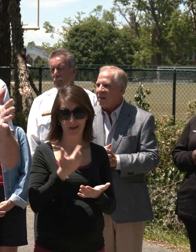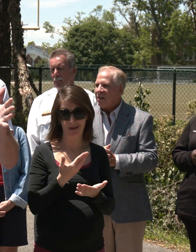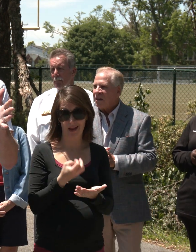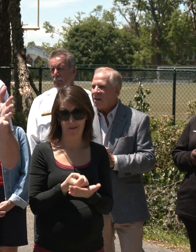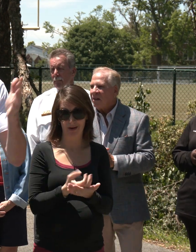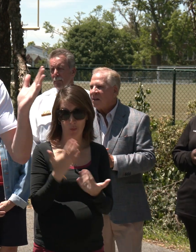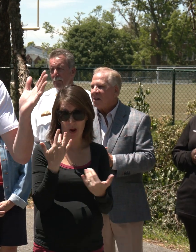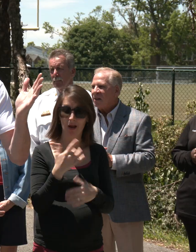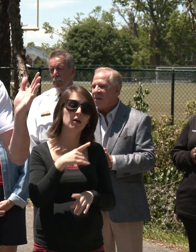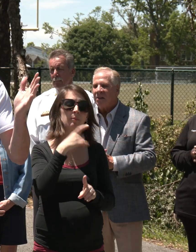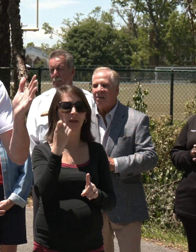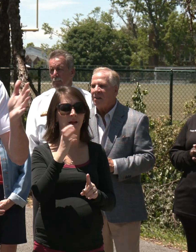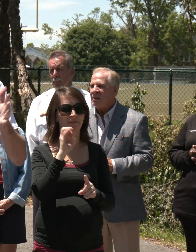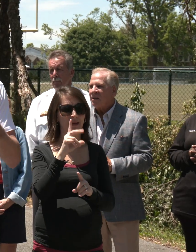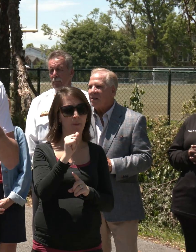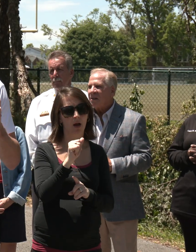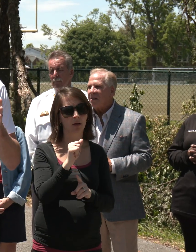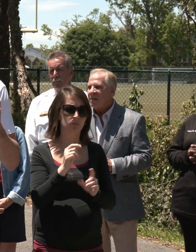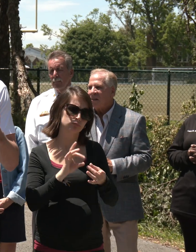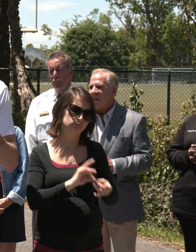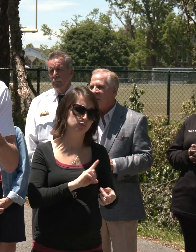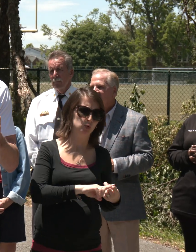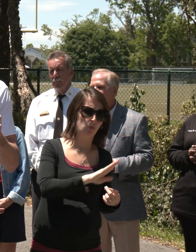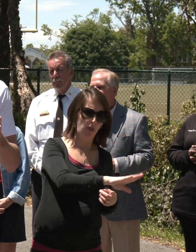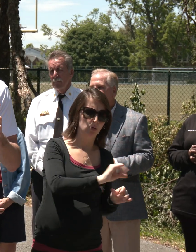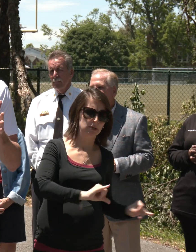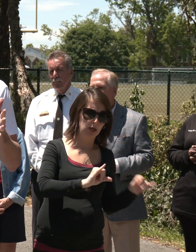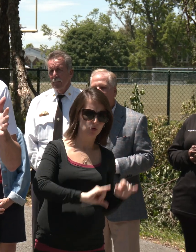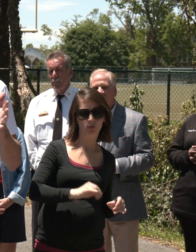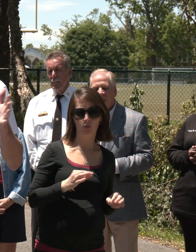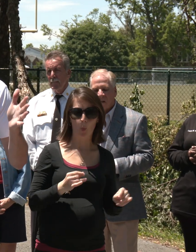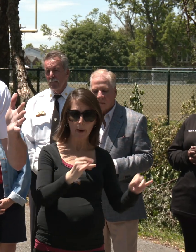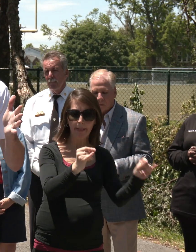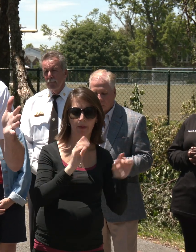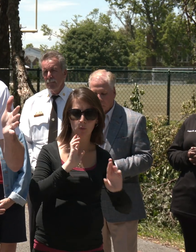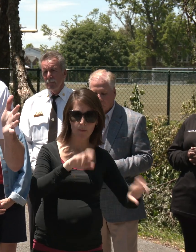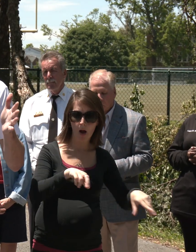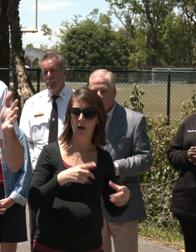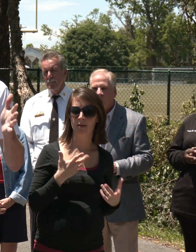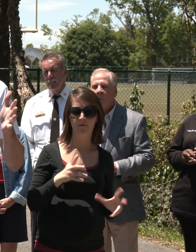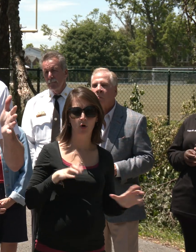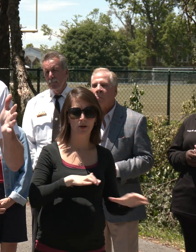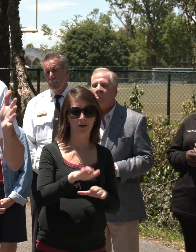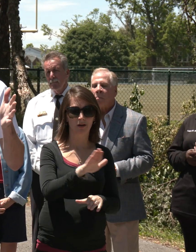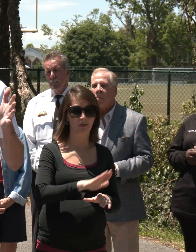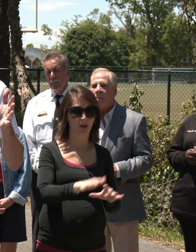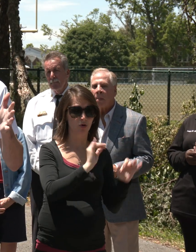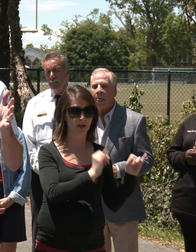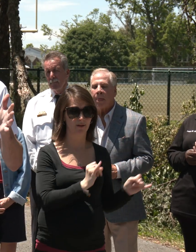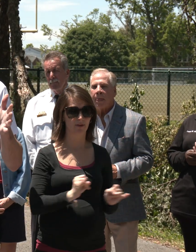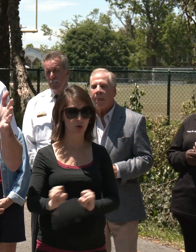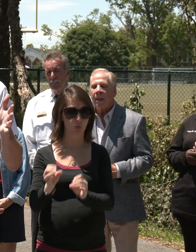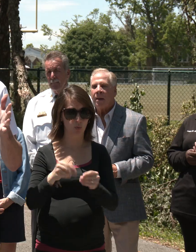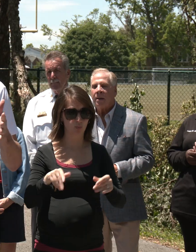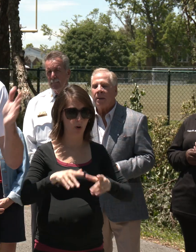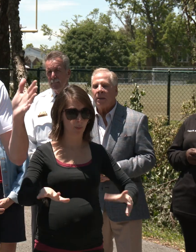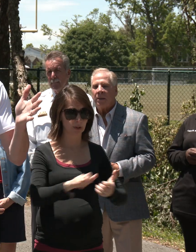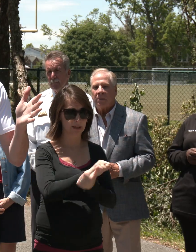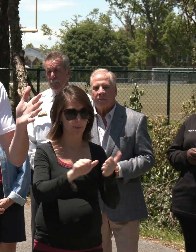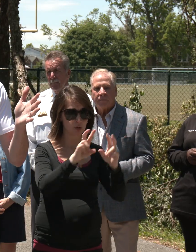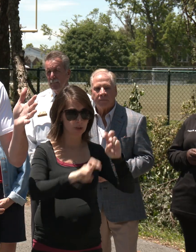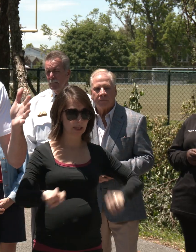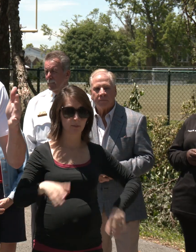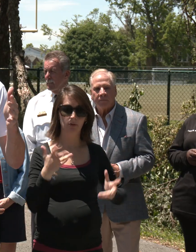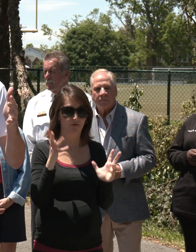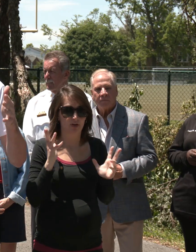moved by FEMA standards incredibly quickly. They've already done their individual property damage assessments. They're